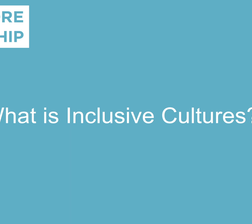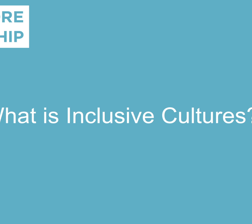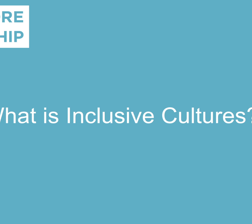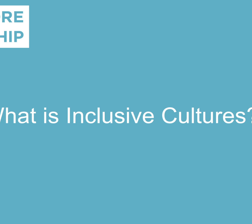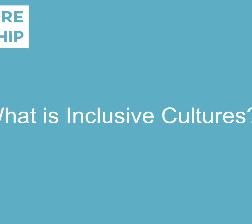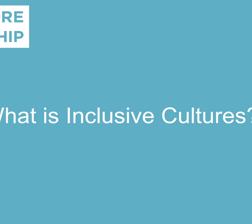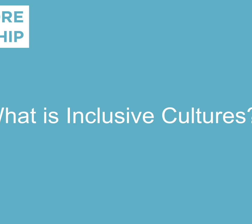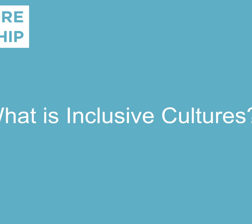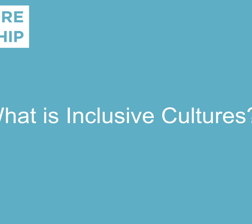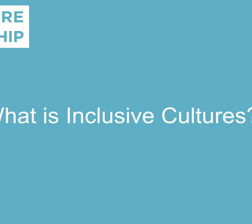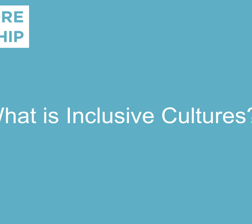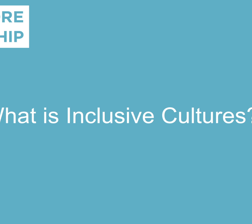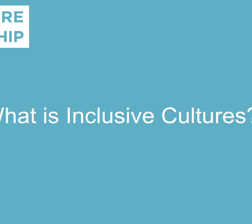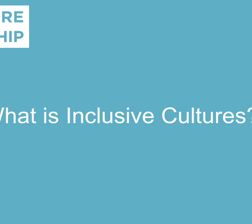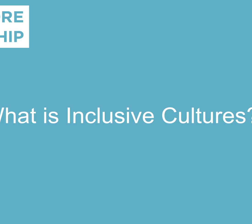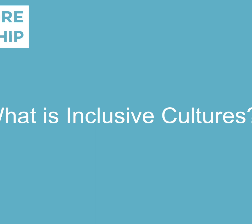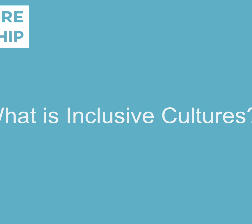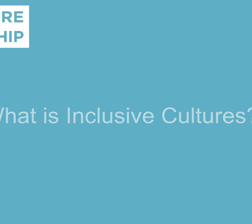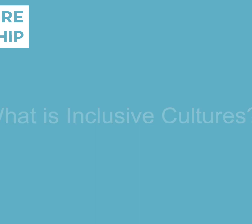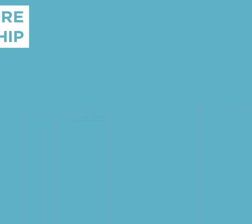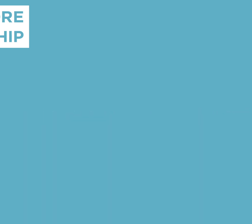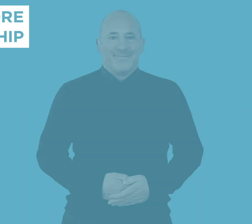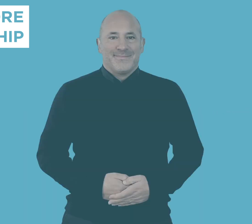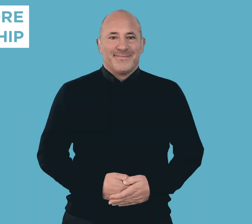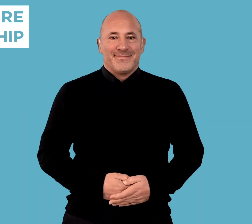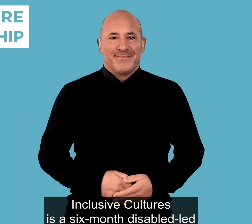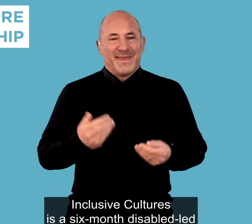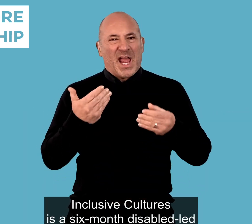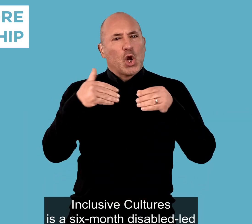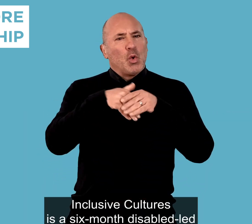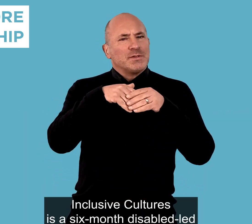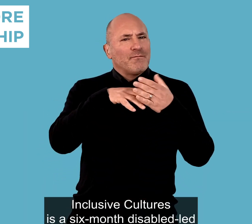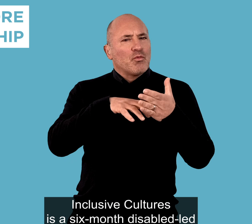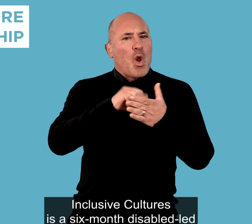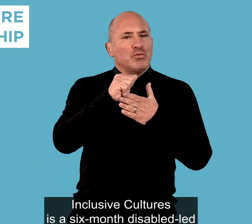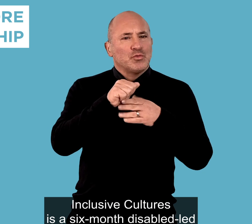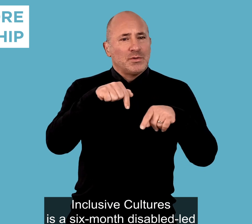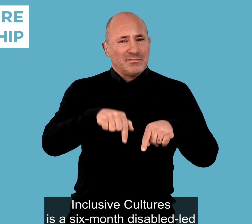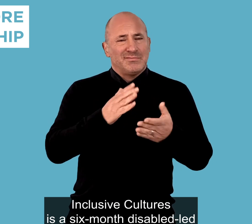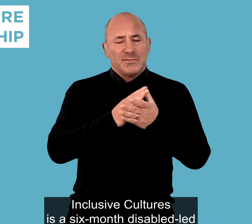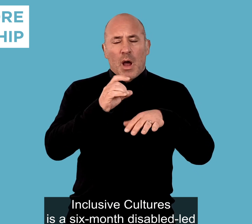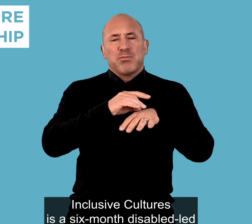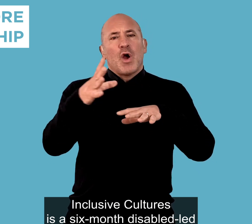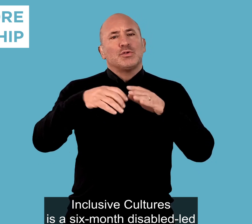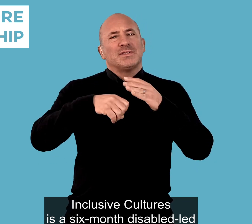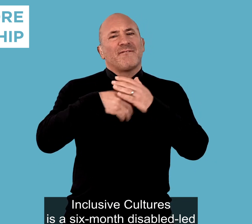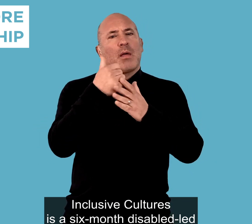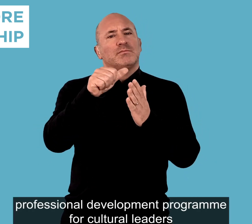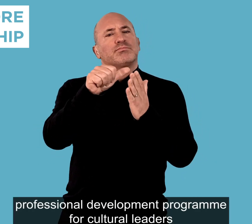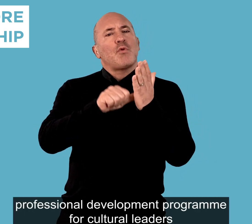CLAW Leadership. What is Inclusive Cultures? Inclusive Cultures is a six-month disabled